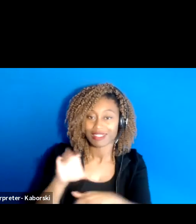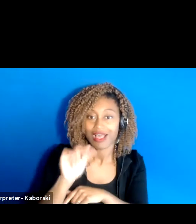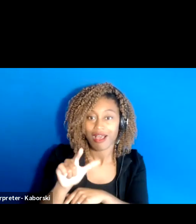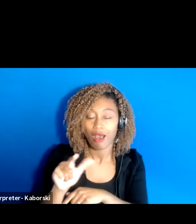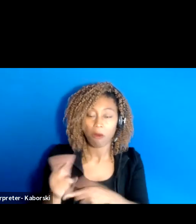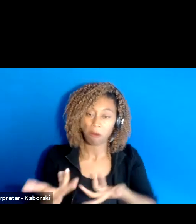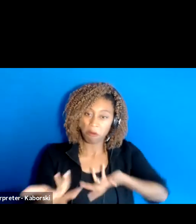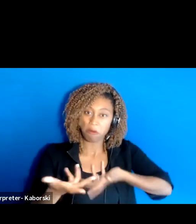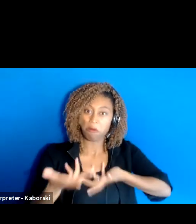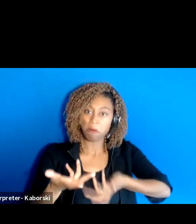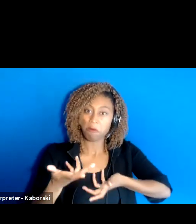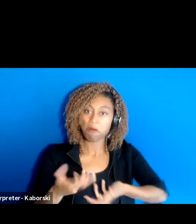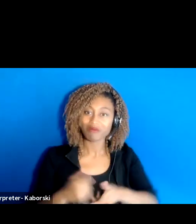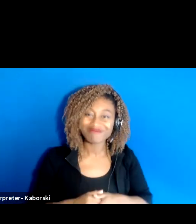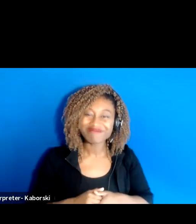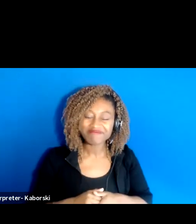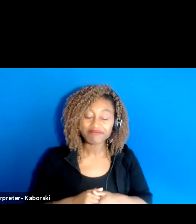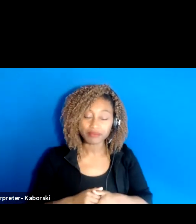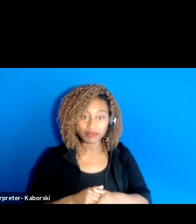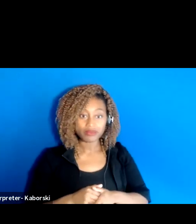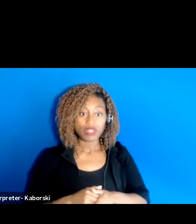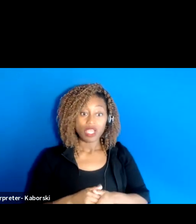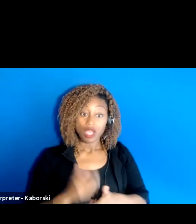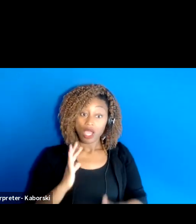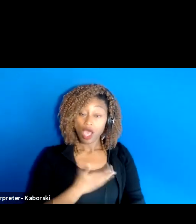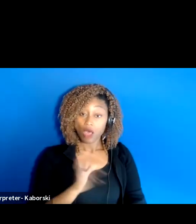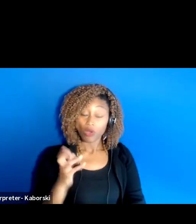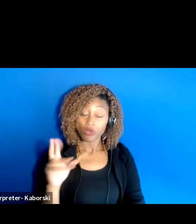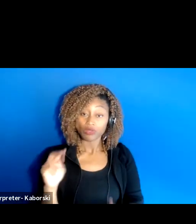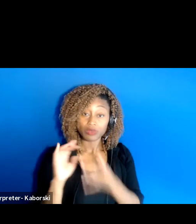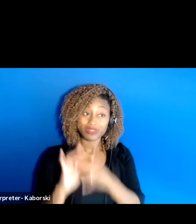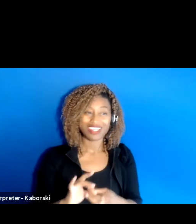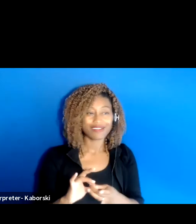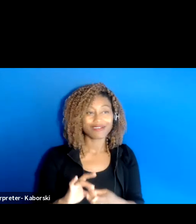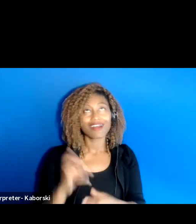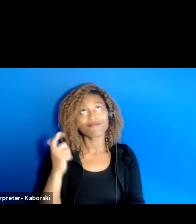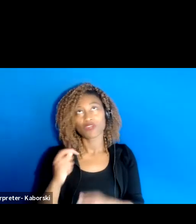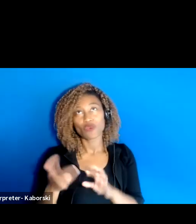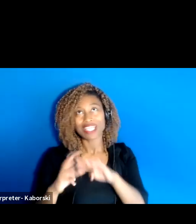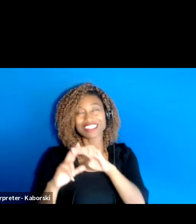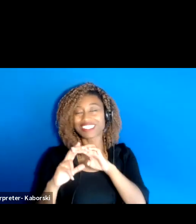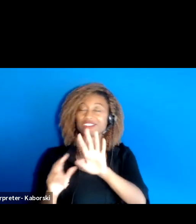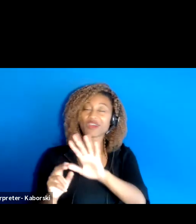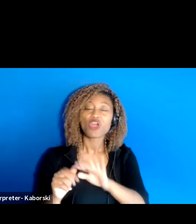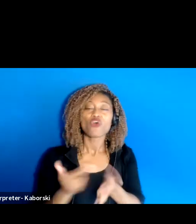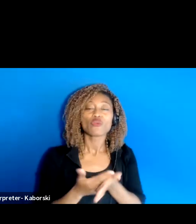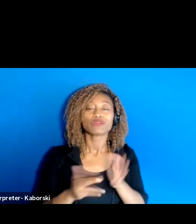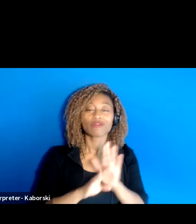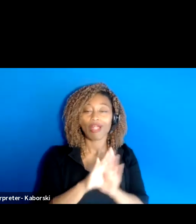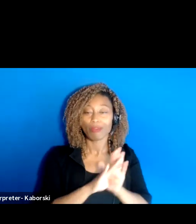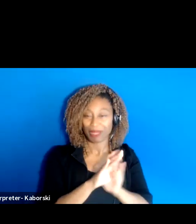For our own related fundraising, or I'm sorry, not fundraising, resource development,